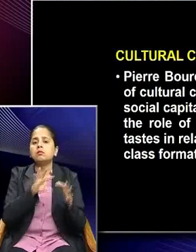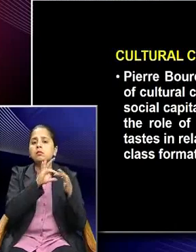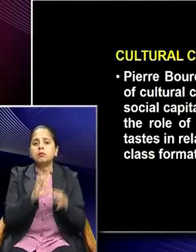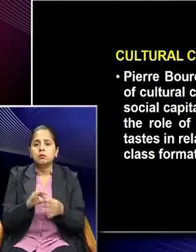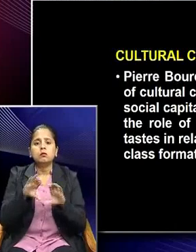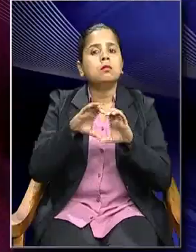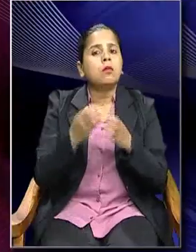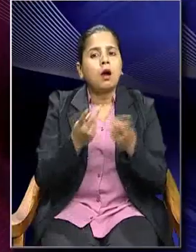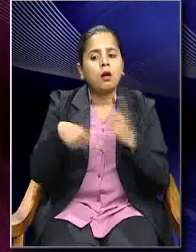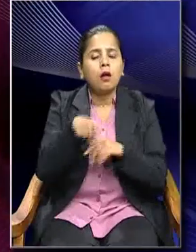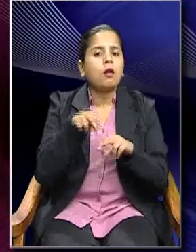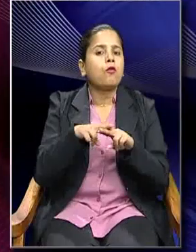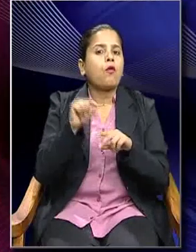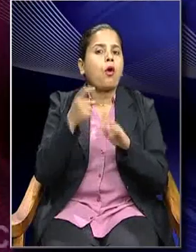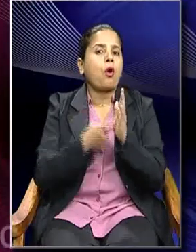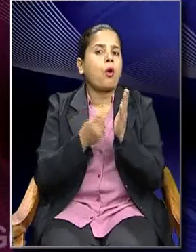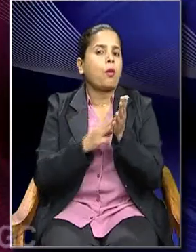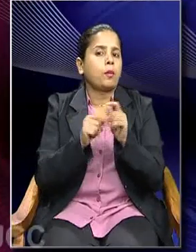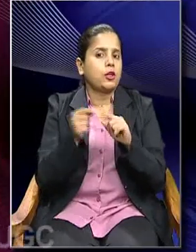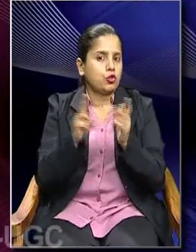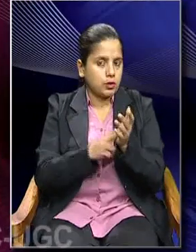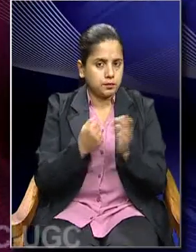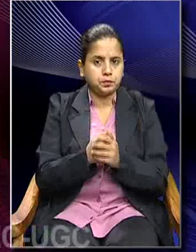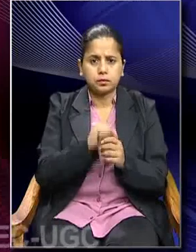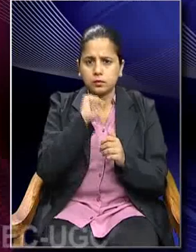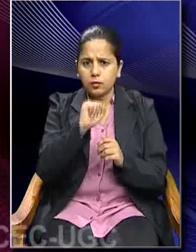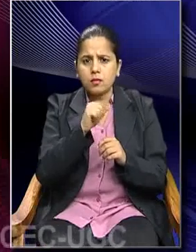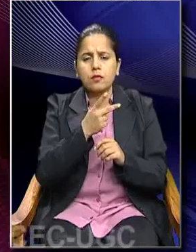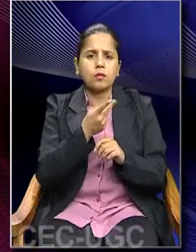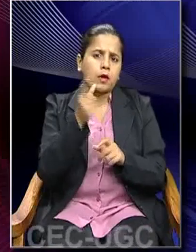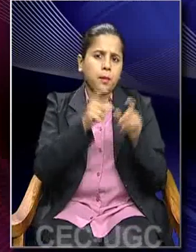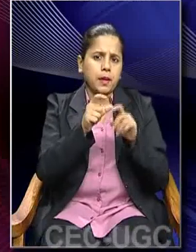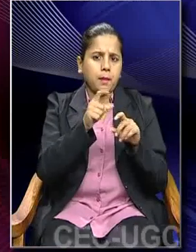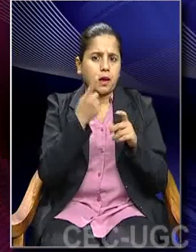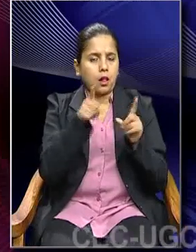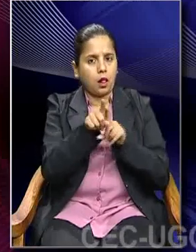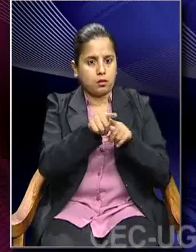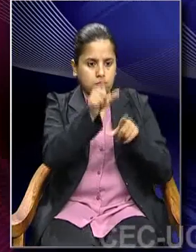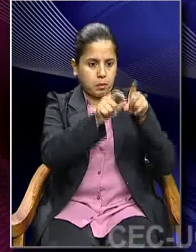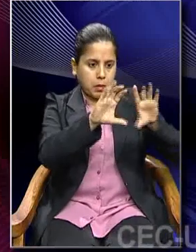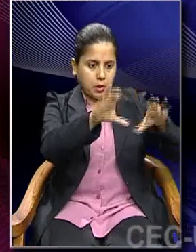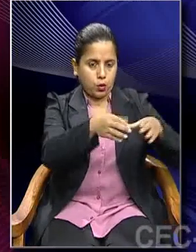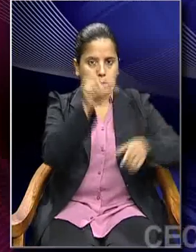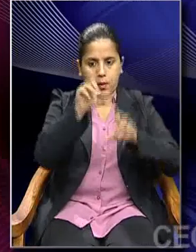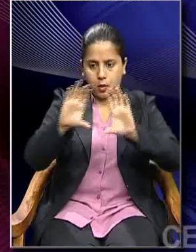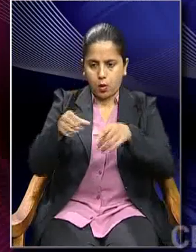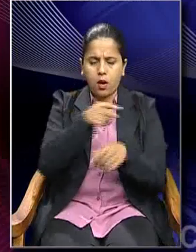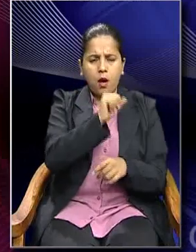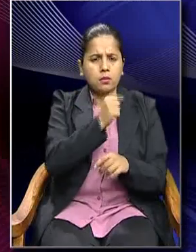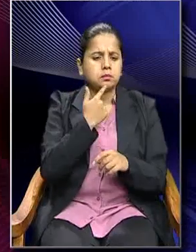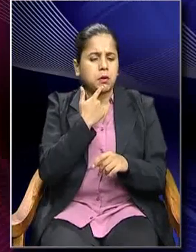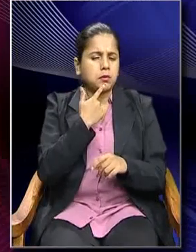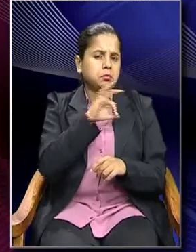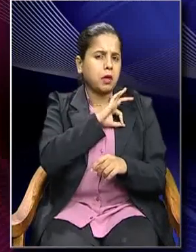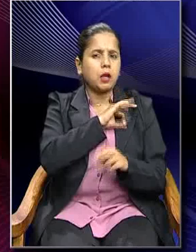to class formation. So each class has a certain taste, and that taste would be differ from the other class.